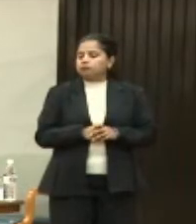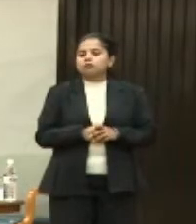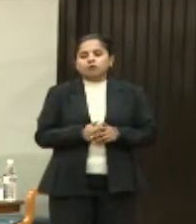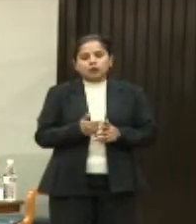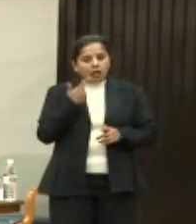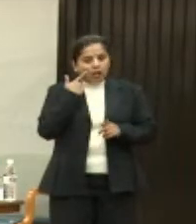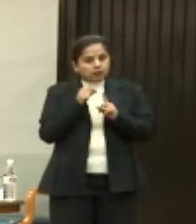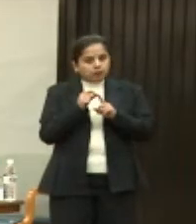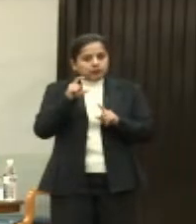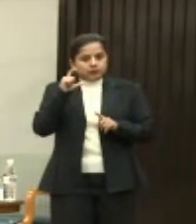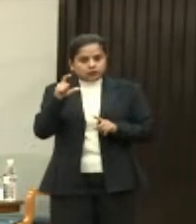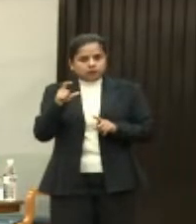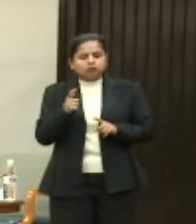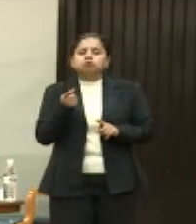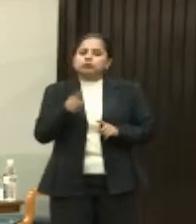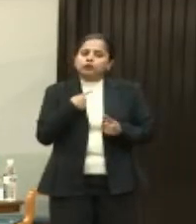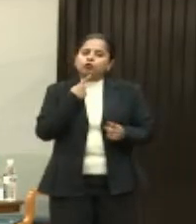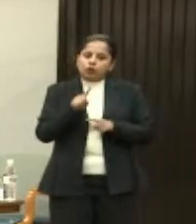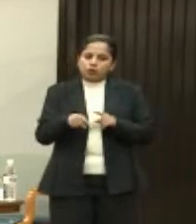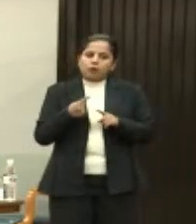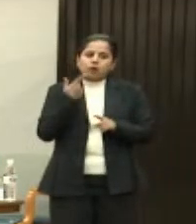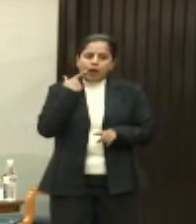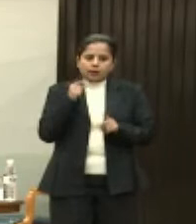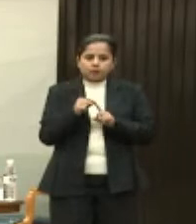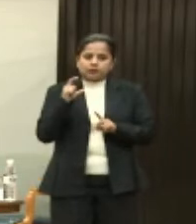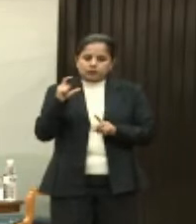IPC. Must talk about IPC.